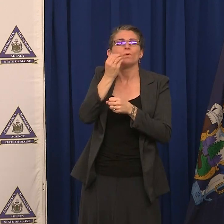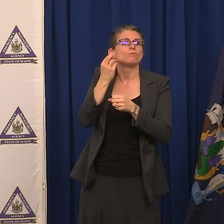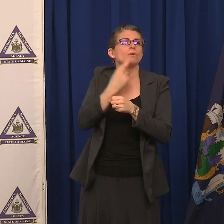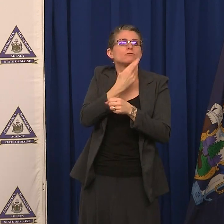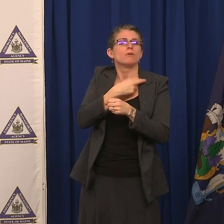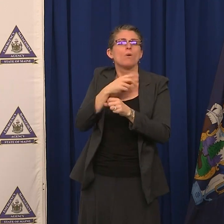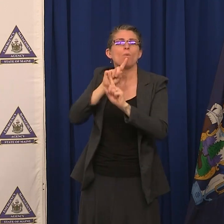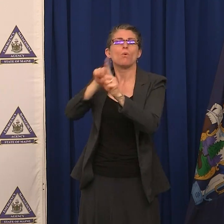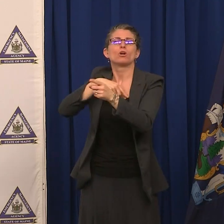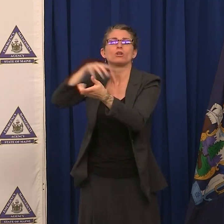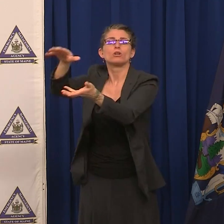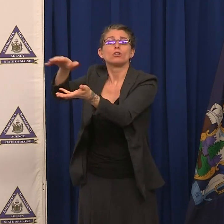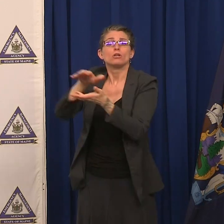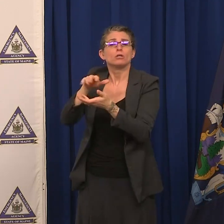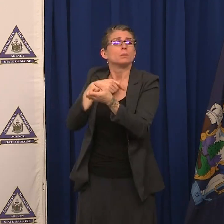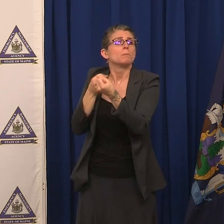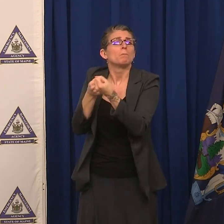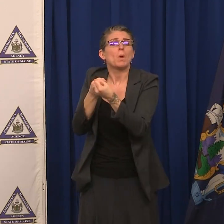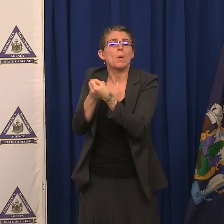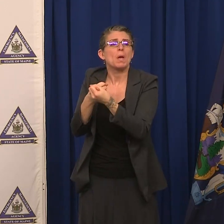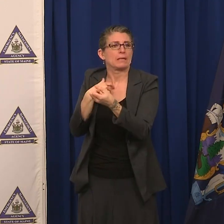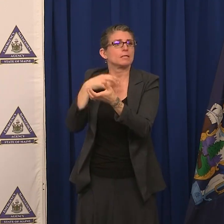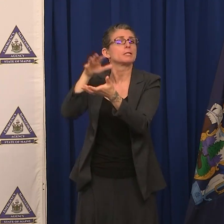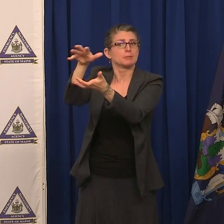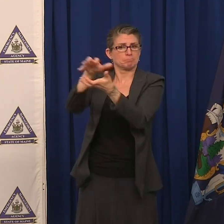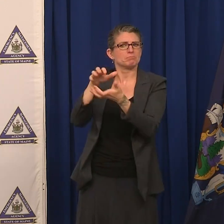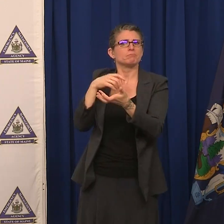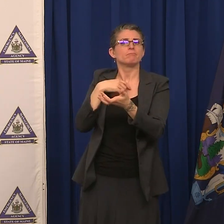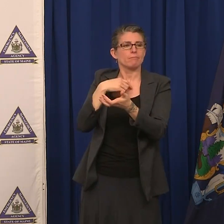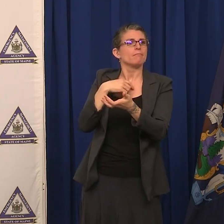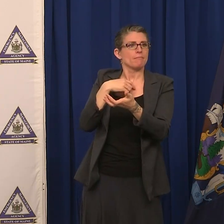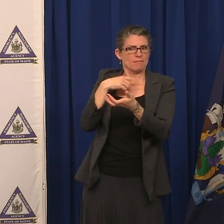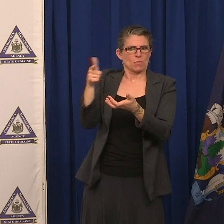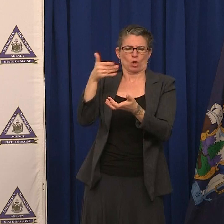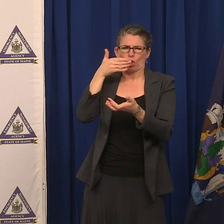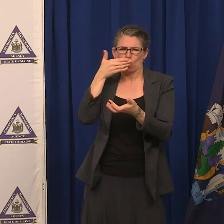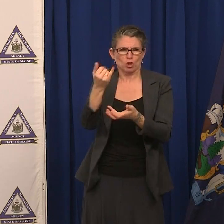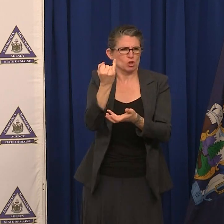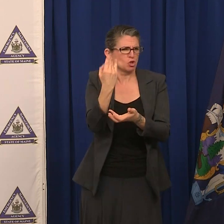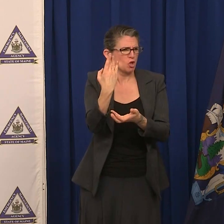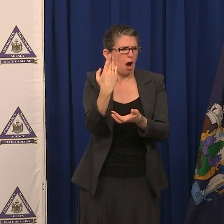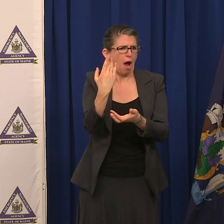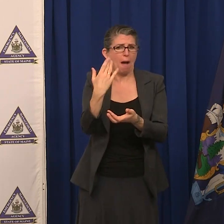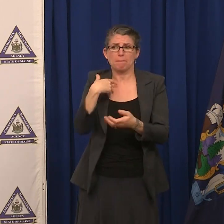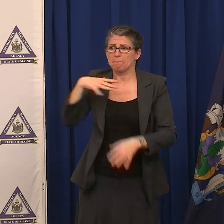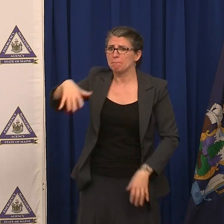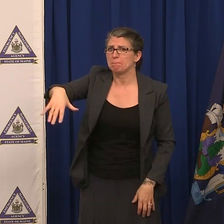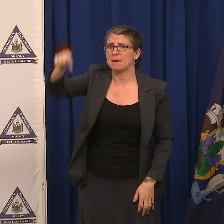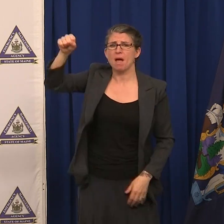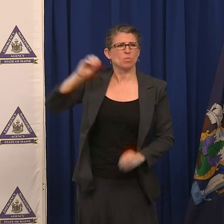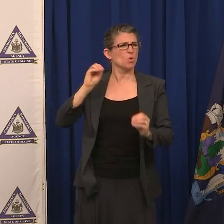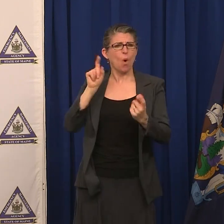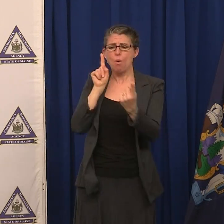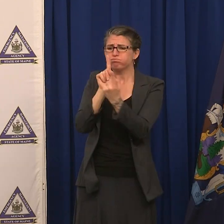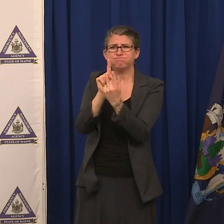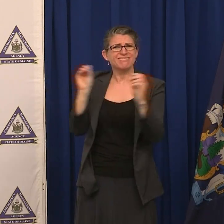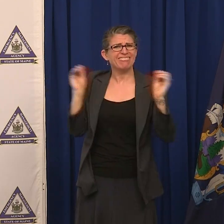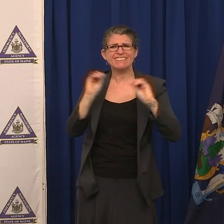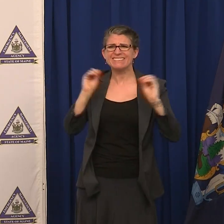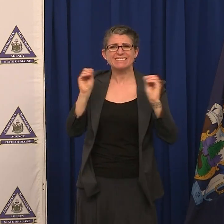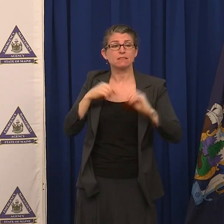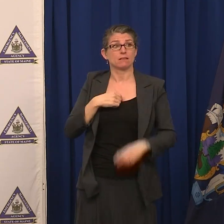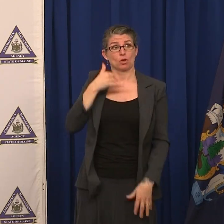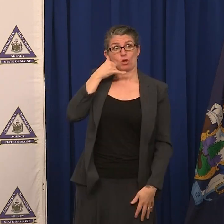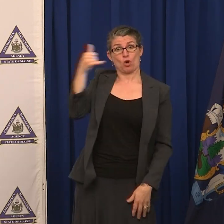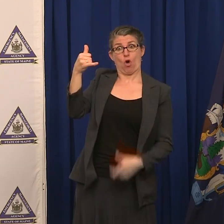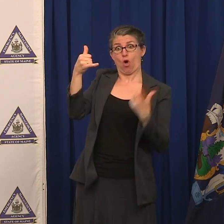really great system in place where there was no face-to-face interaction to pick up your takeout. You prepaid over the phone, you walked